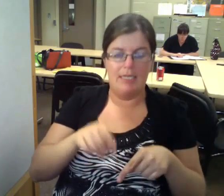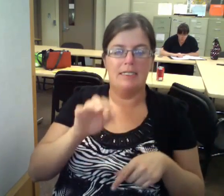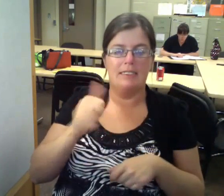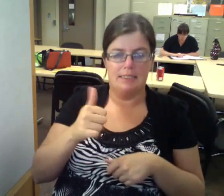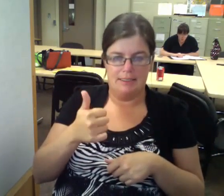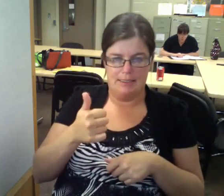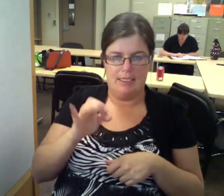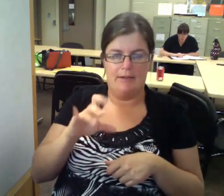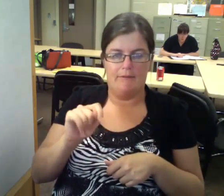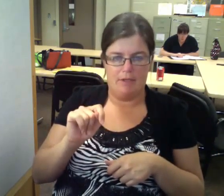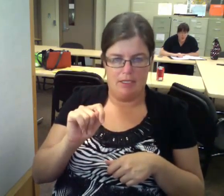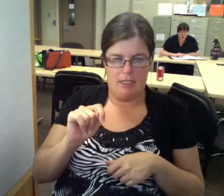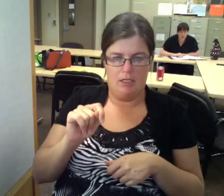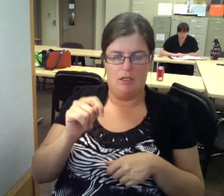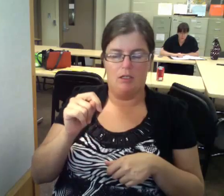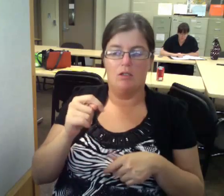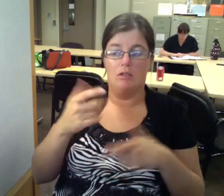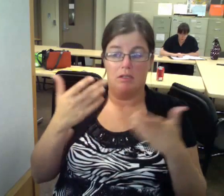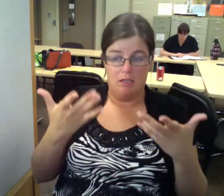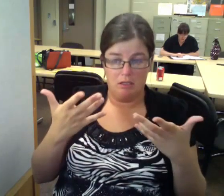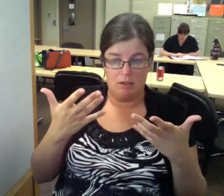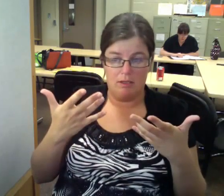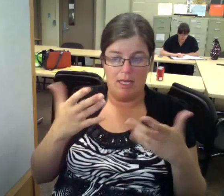floor is 100 square feet.